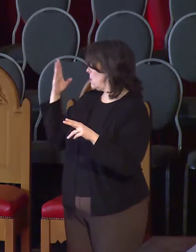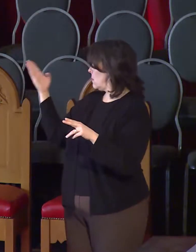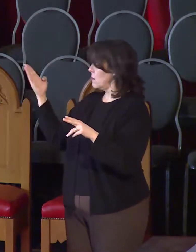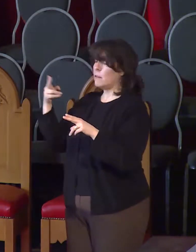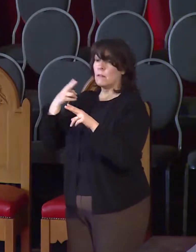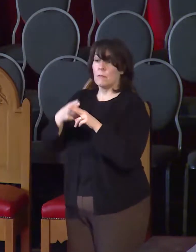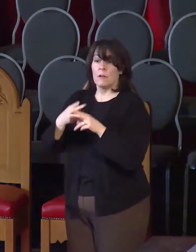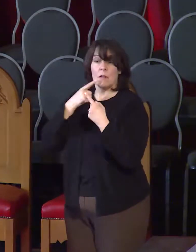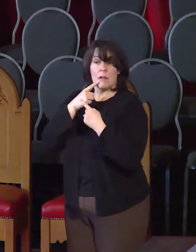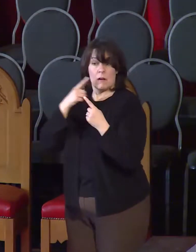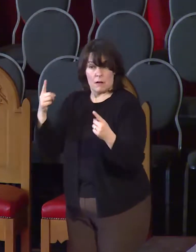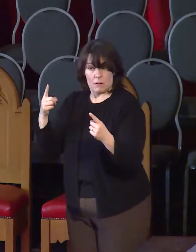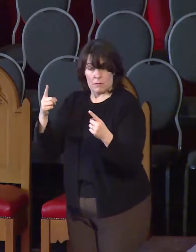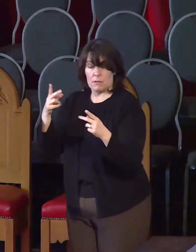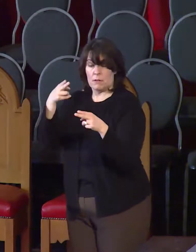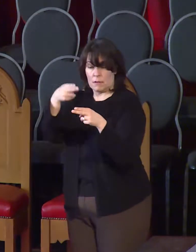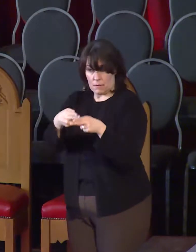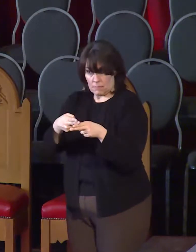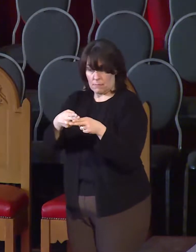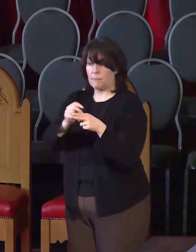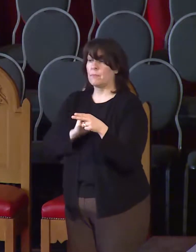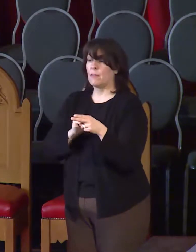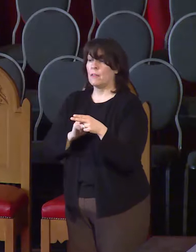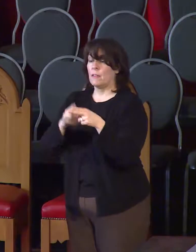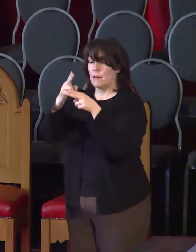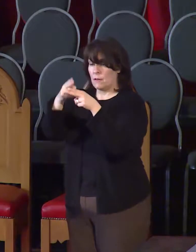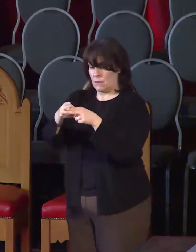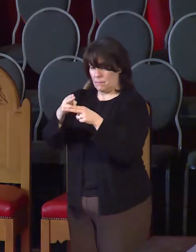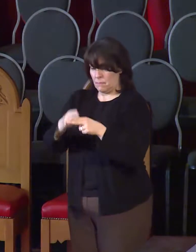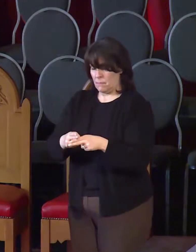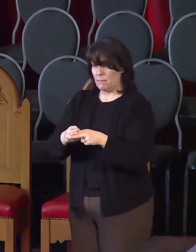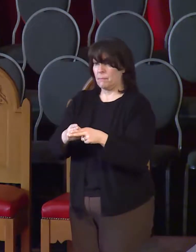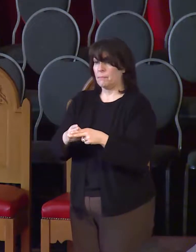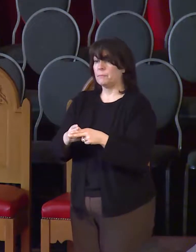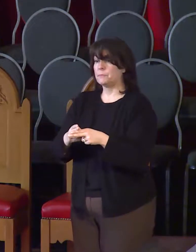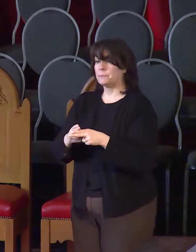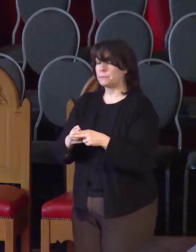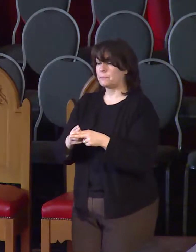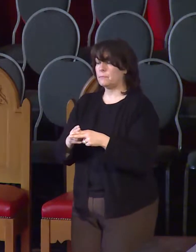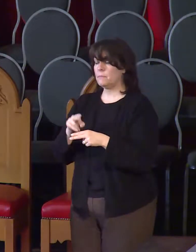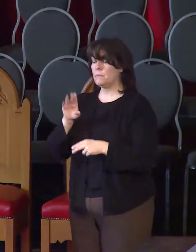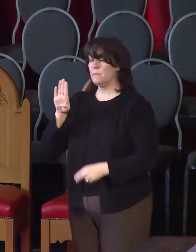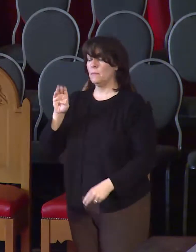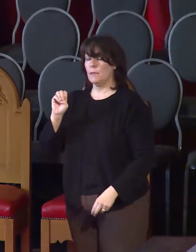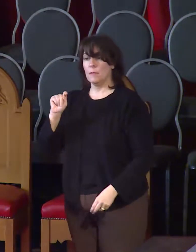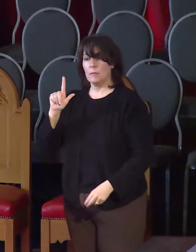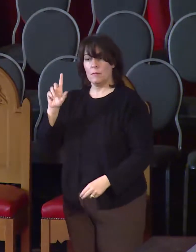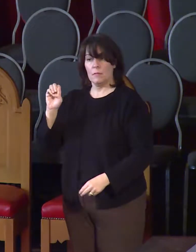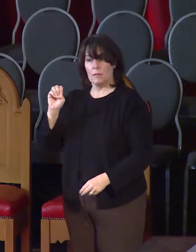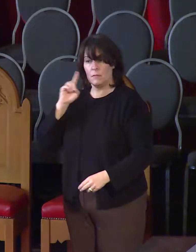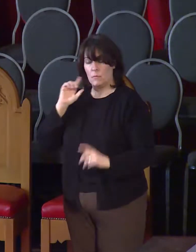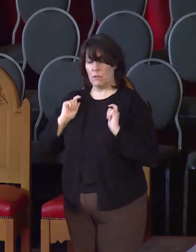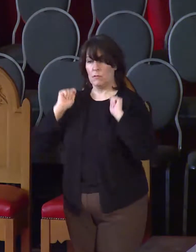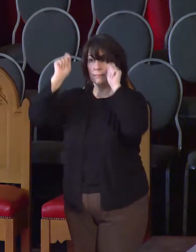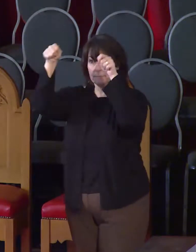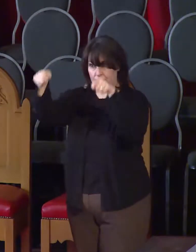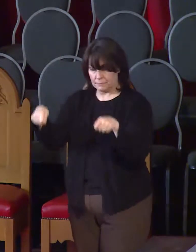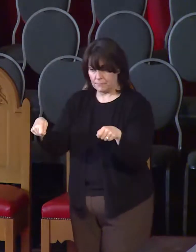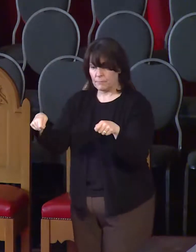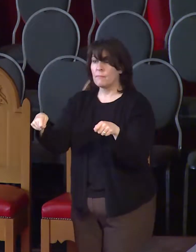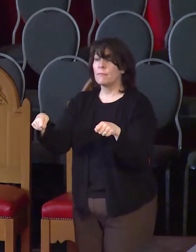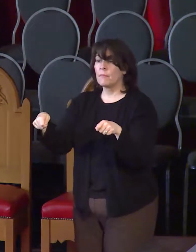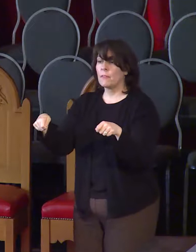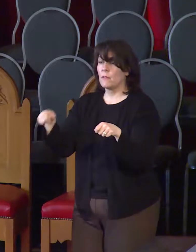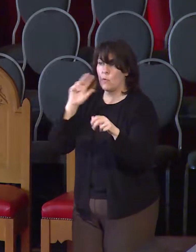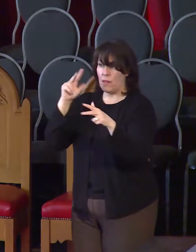being awarded at the start of each category. As the name of each student is called, the beadle will place the hood over the recipient's shoulders. This moment